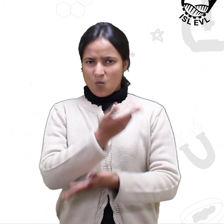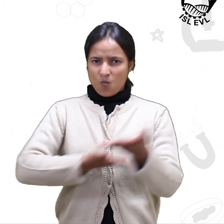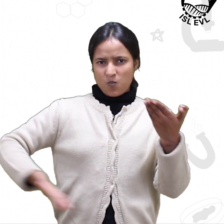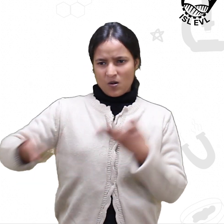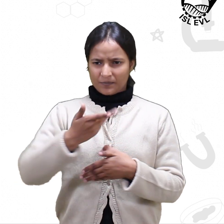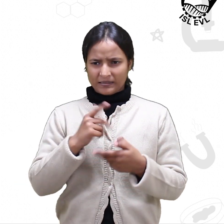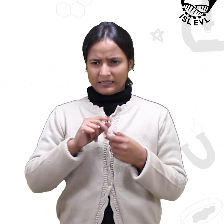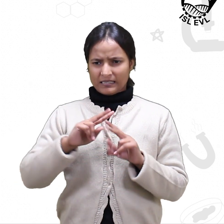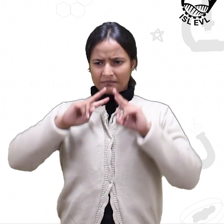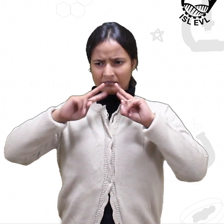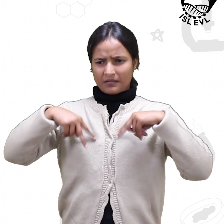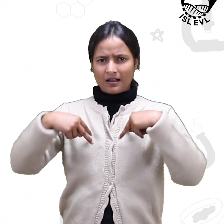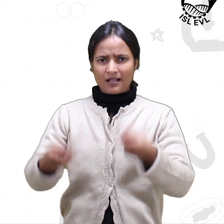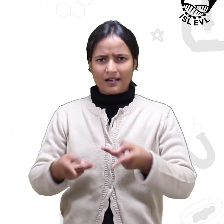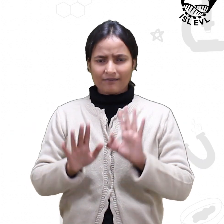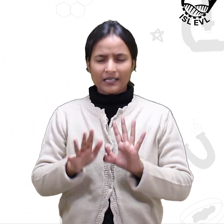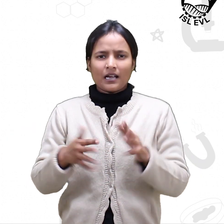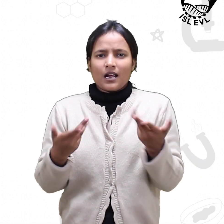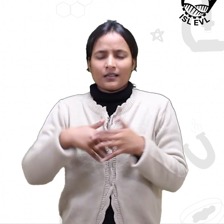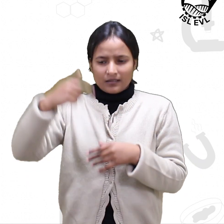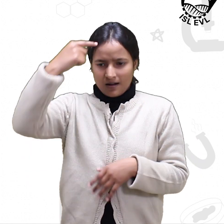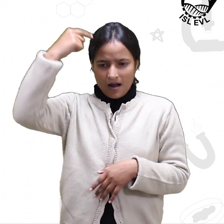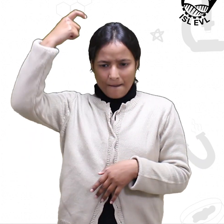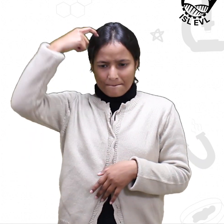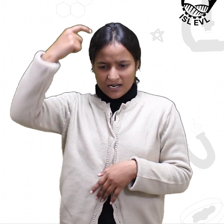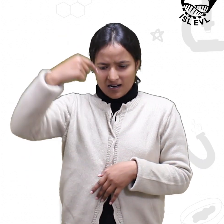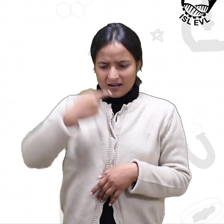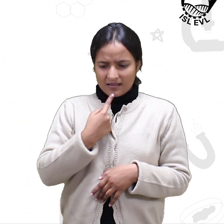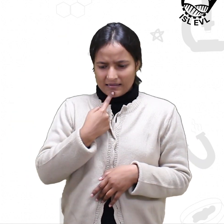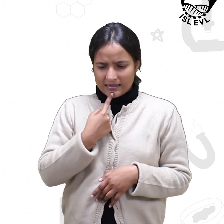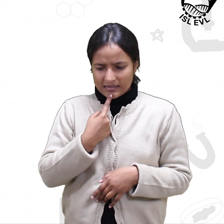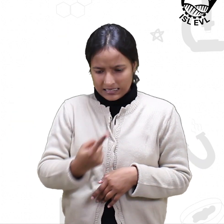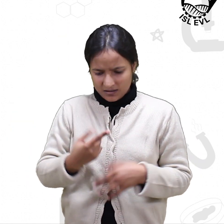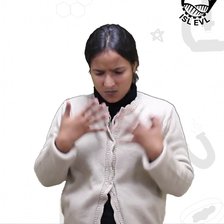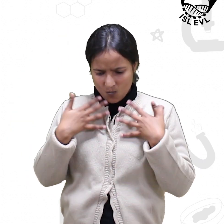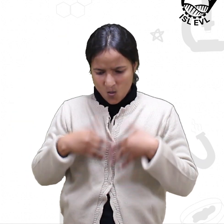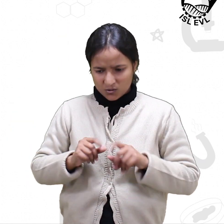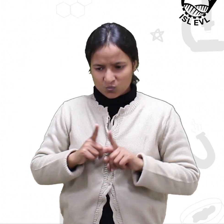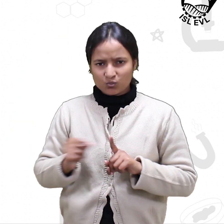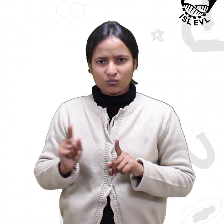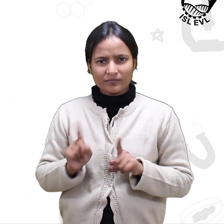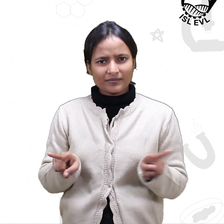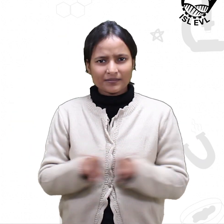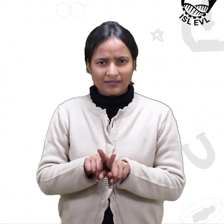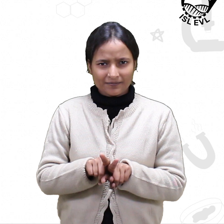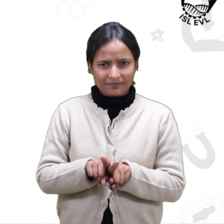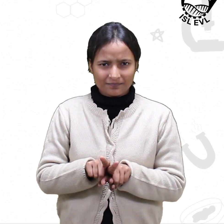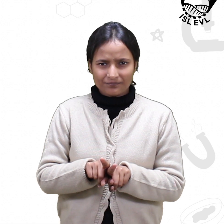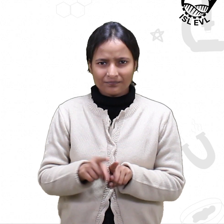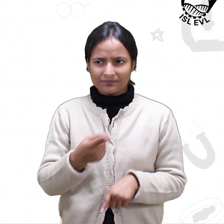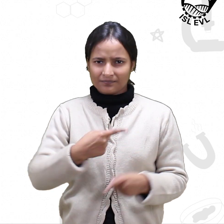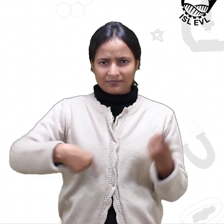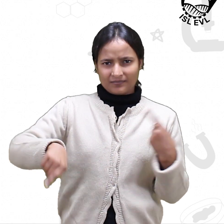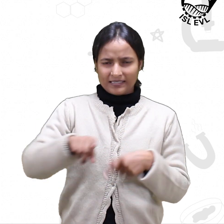have to stimulate, right? Stimulate an individual or a patient, and the normal response should be movement, and that does not